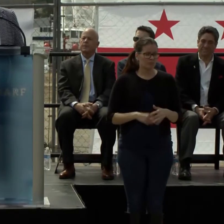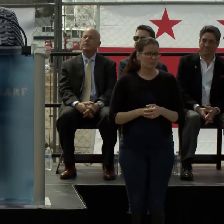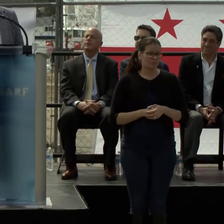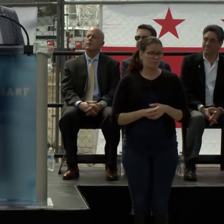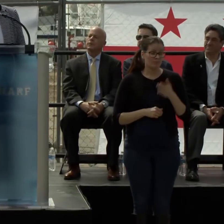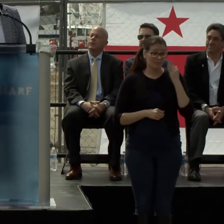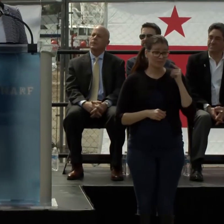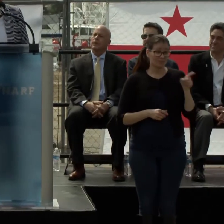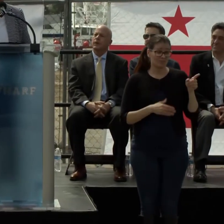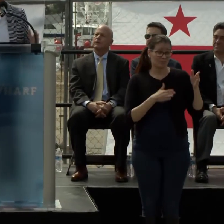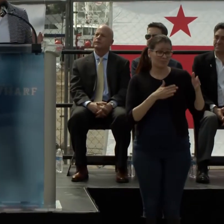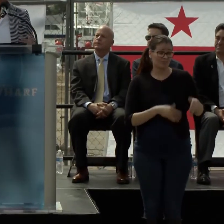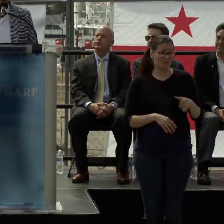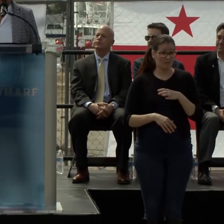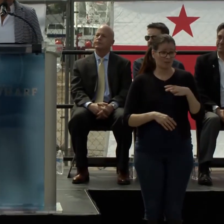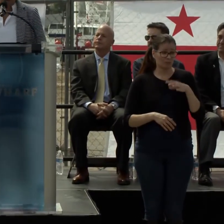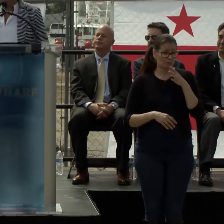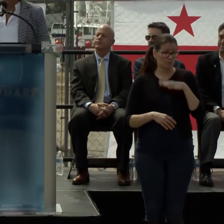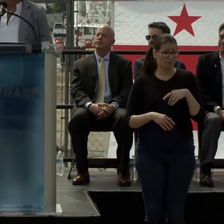so much land